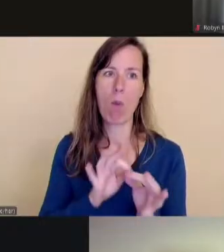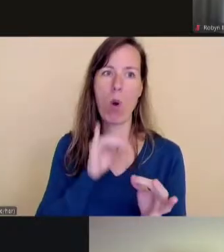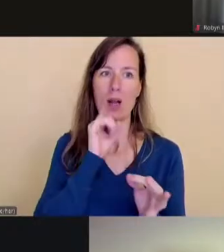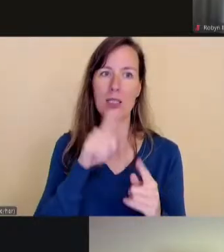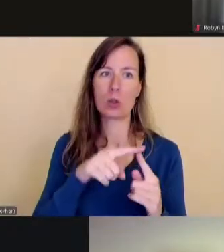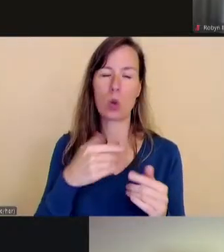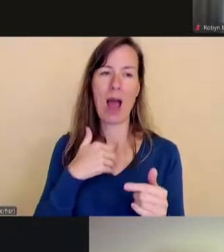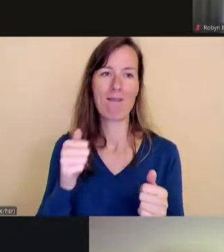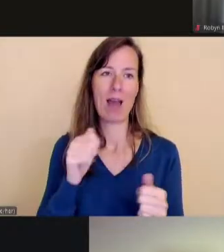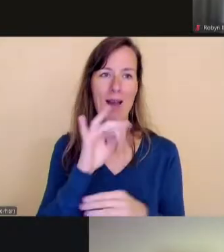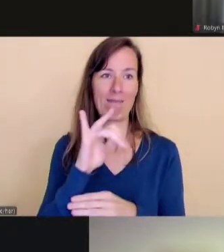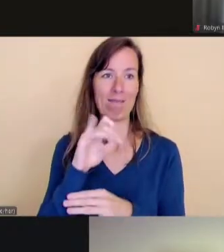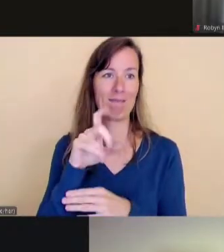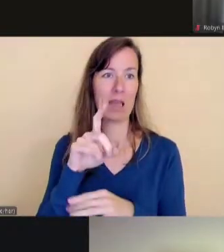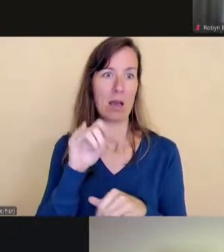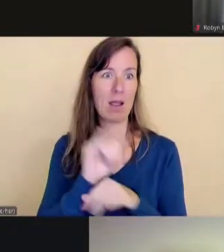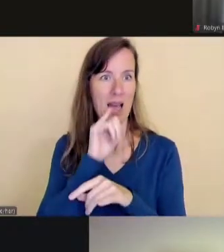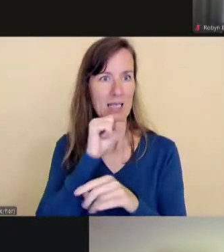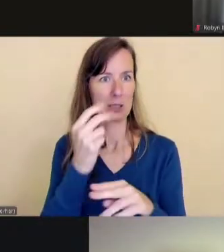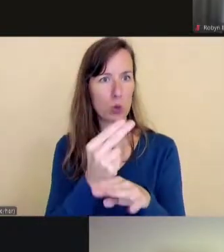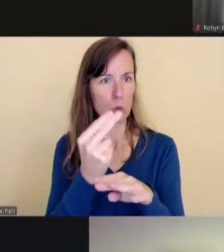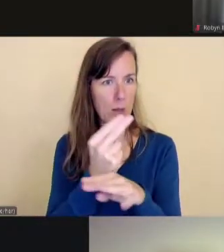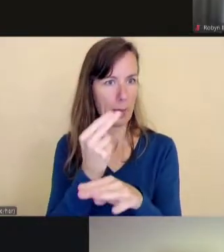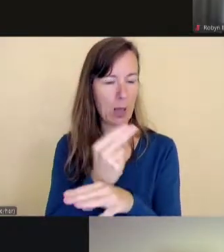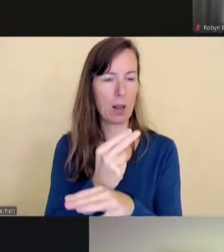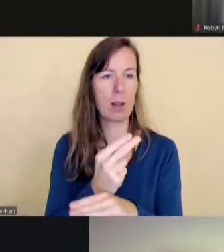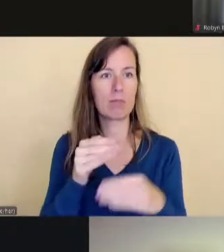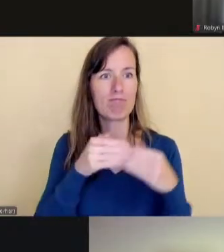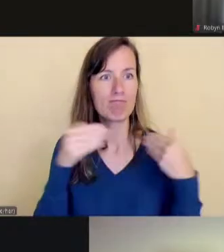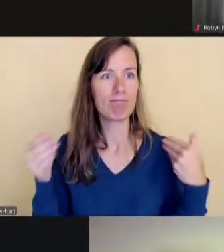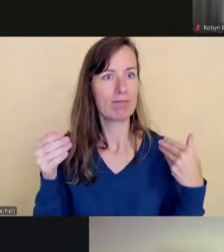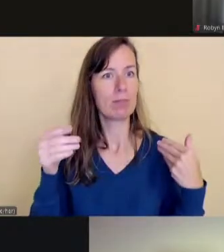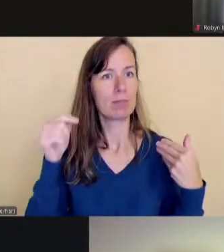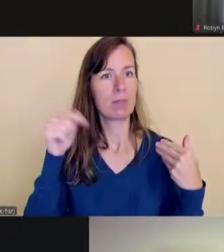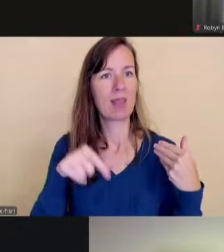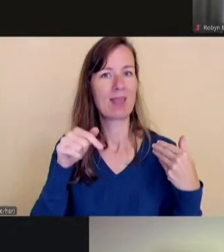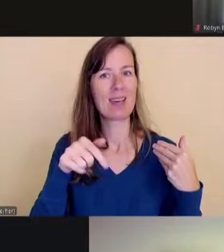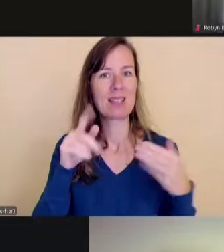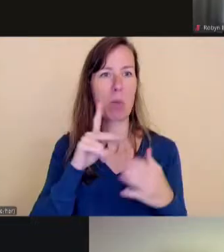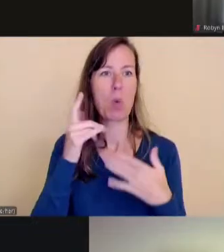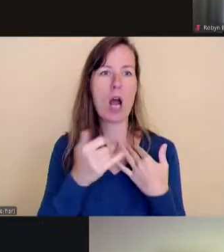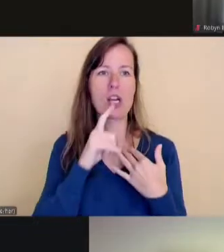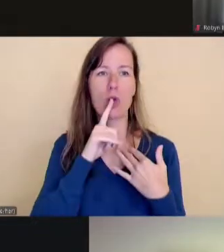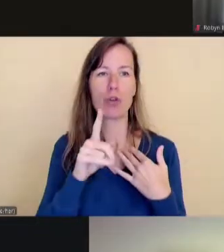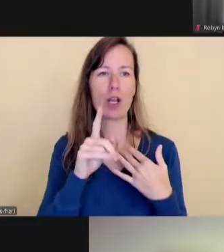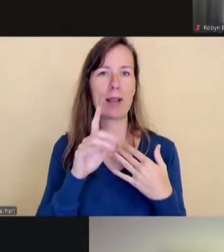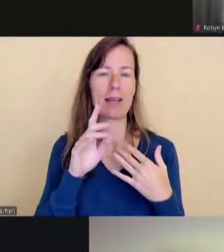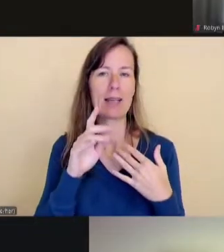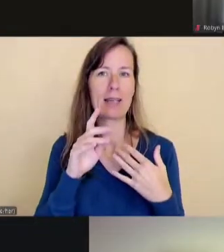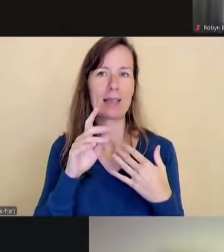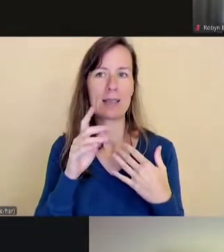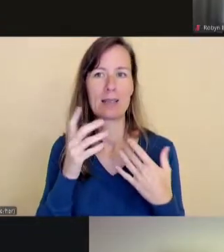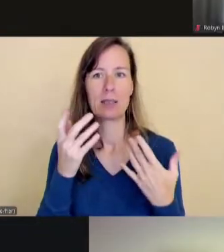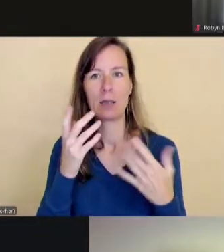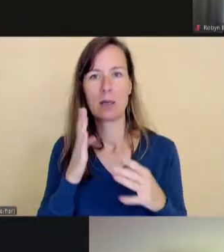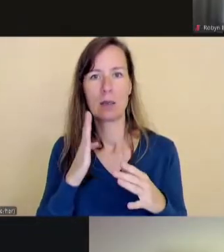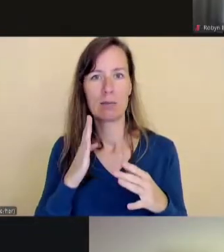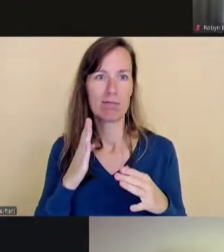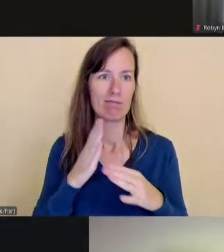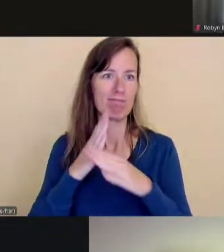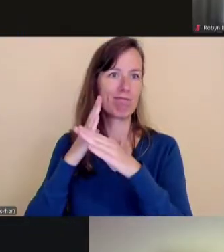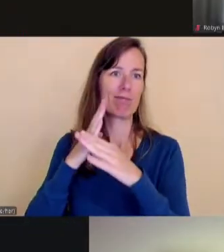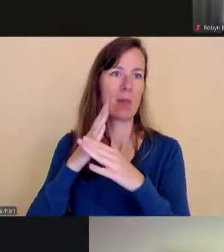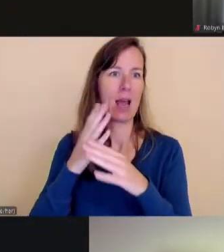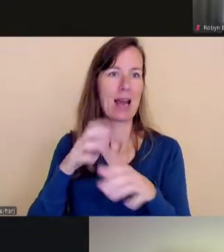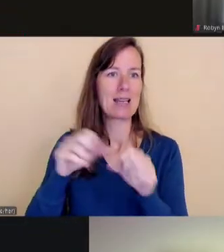that has taken that amenity away from our residents for much longer than we had originally anticipated.